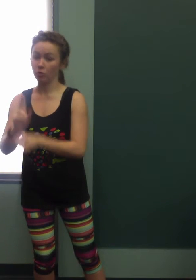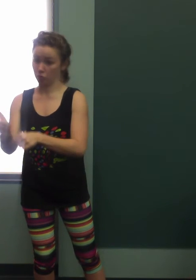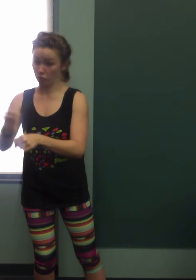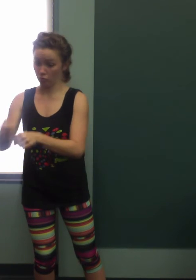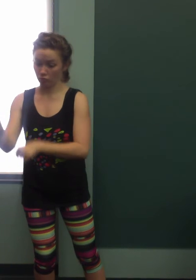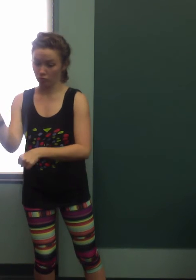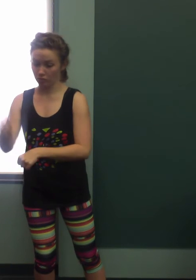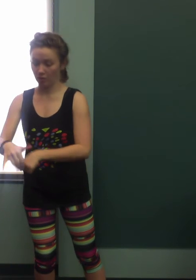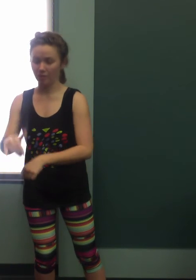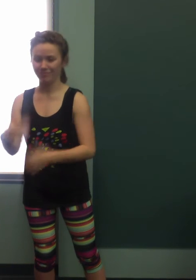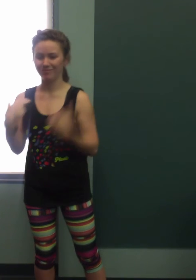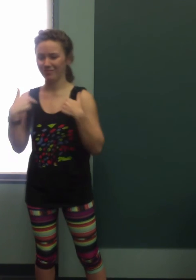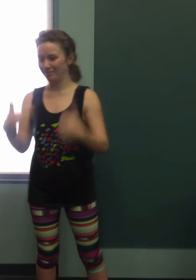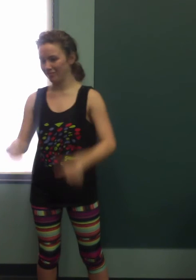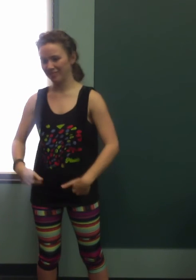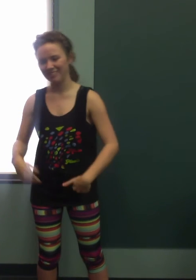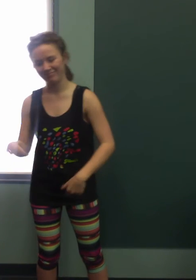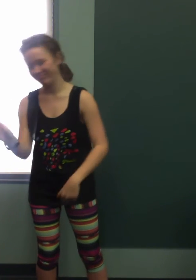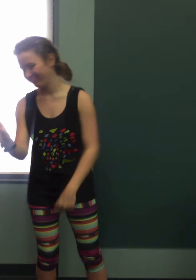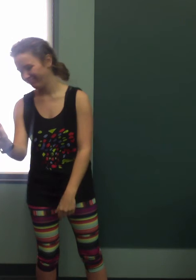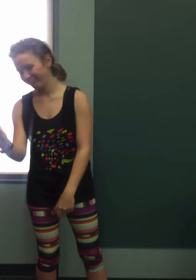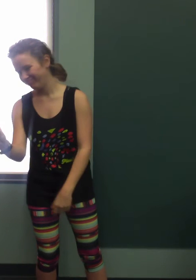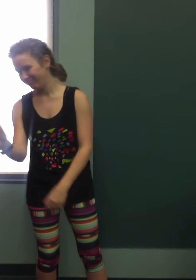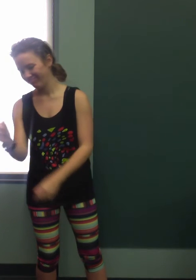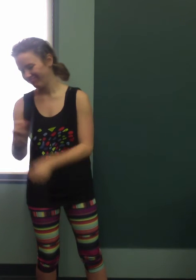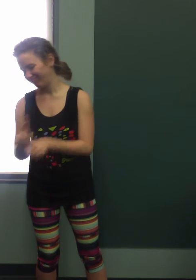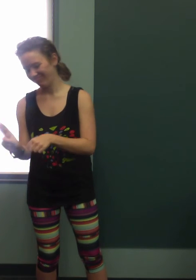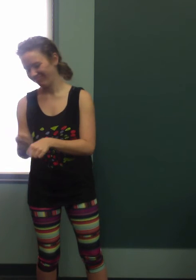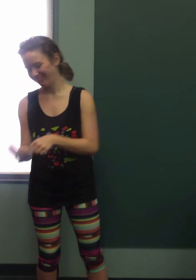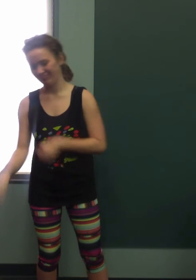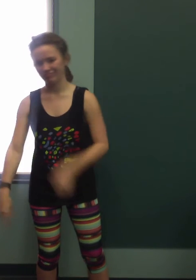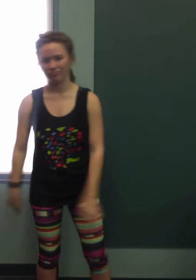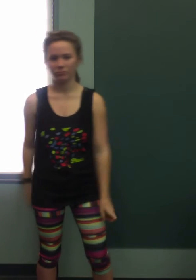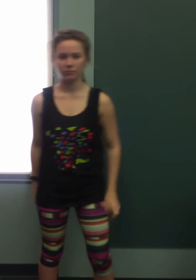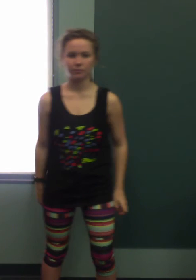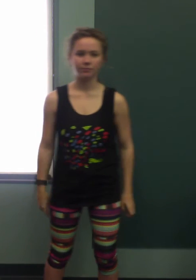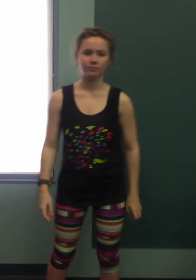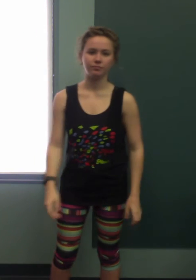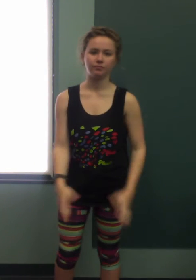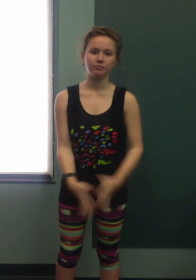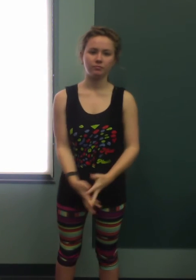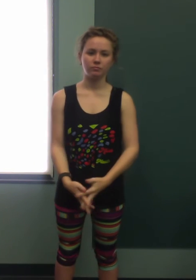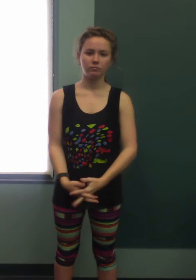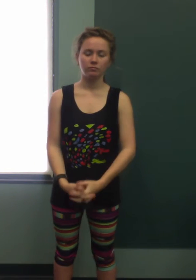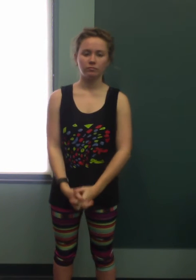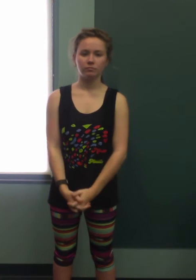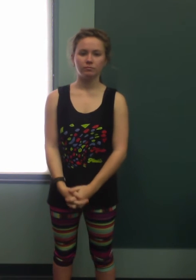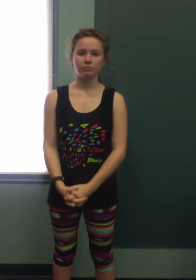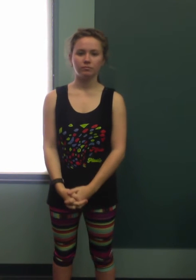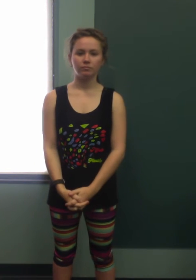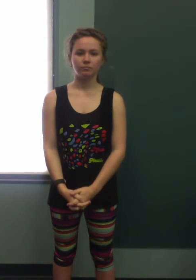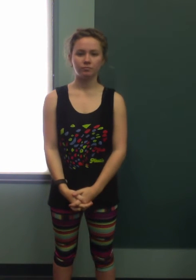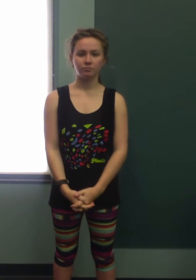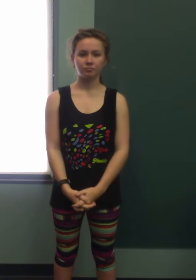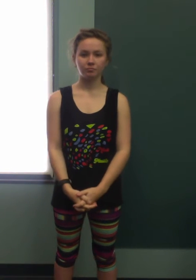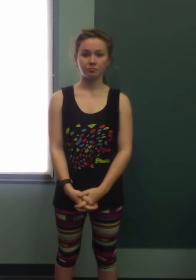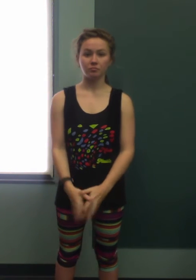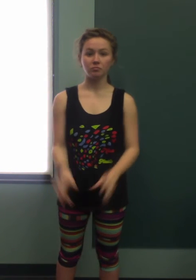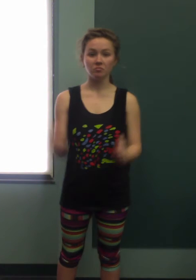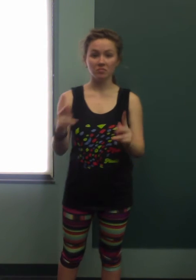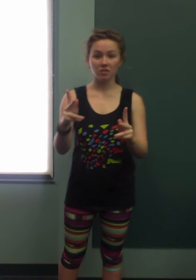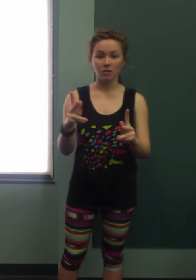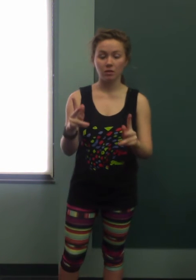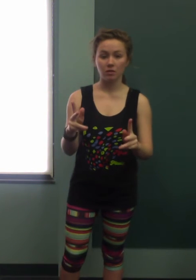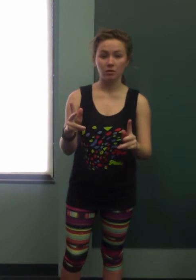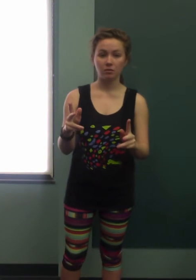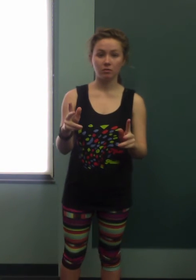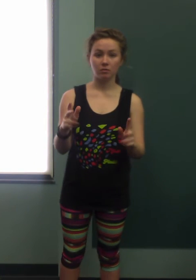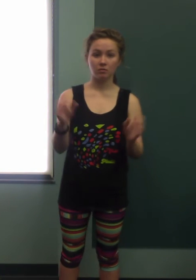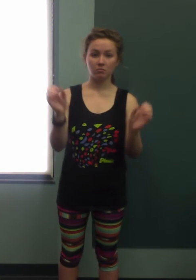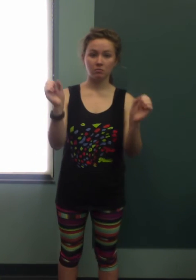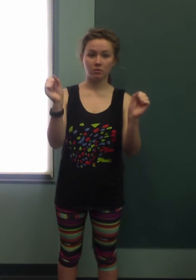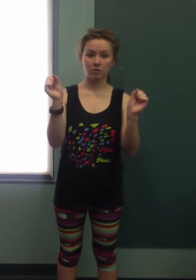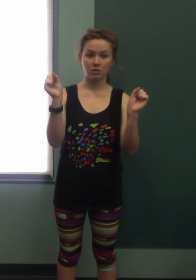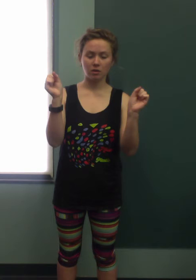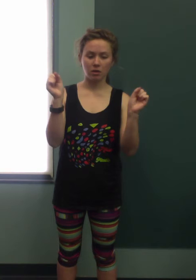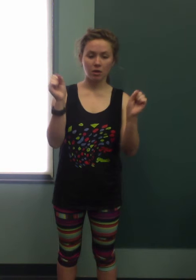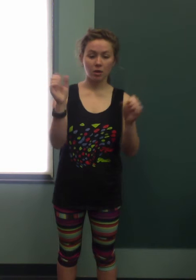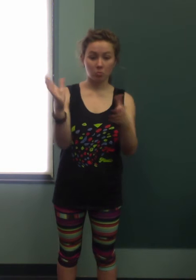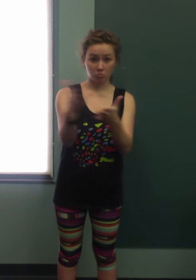down. But since we don't eat a lot of that, it's not required. And so let's see how well you did. Could you do each of these?